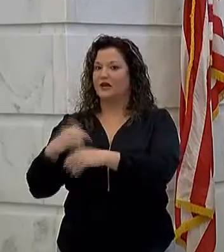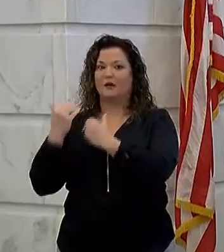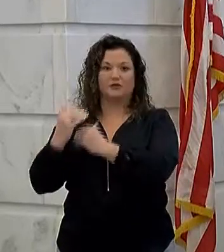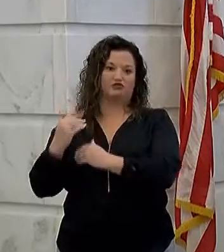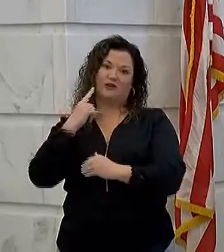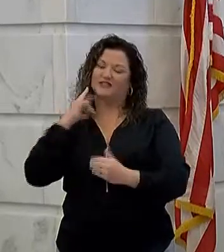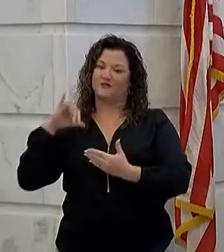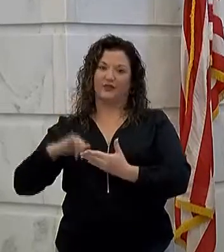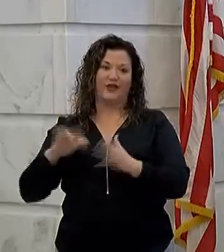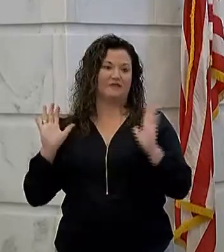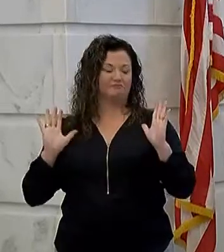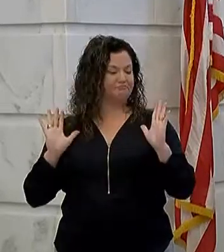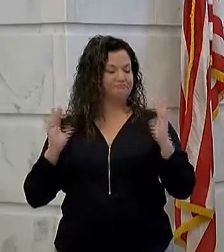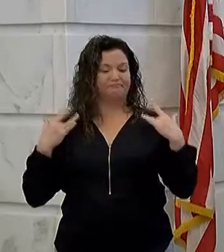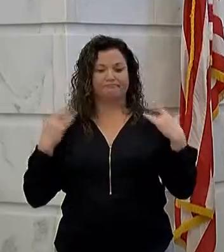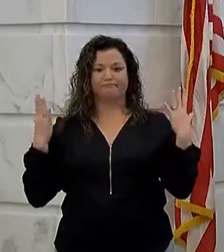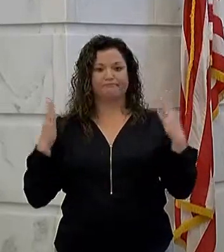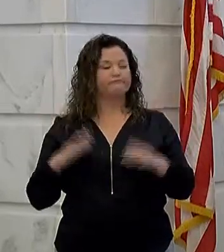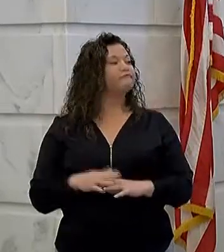for that.